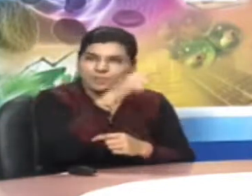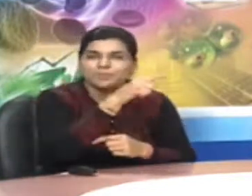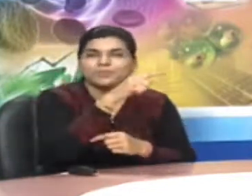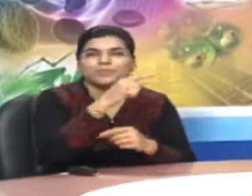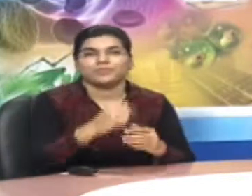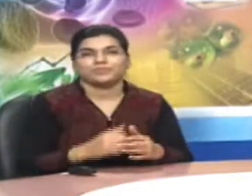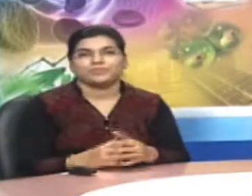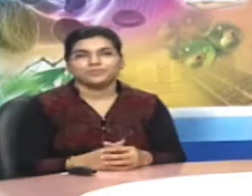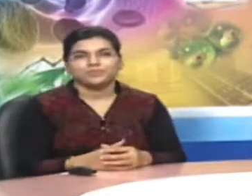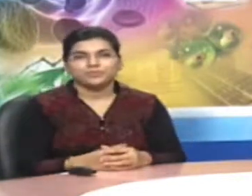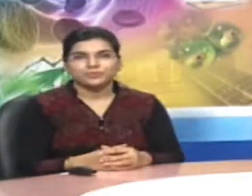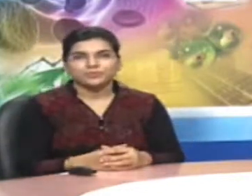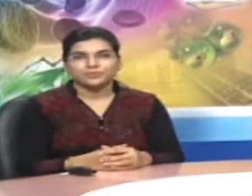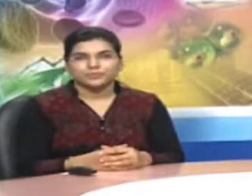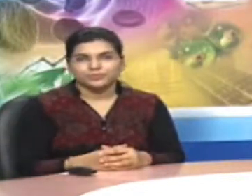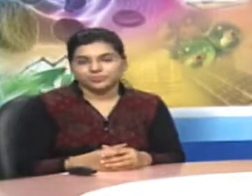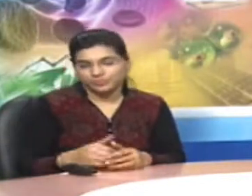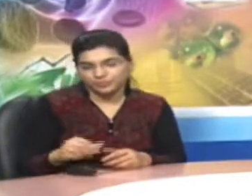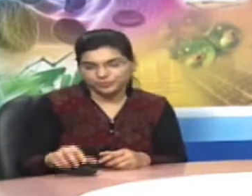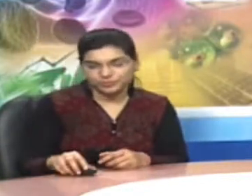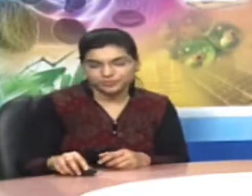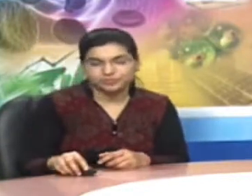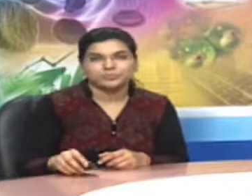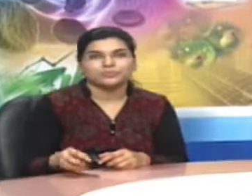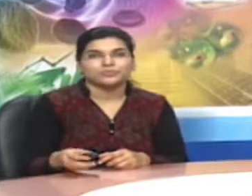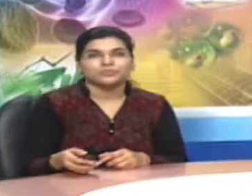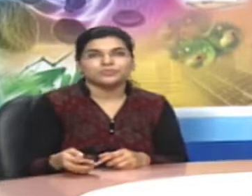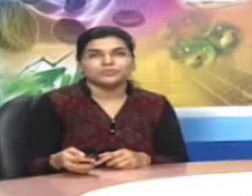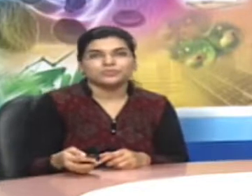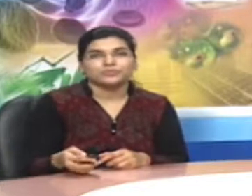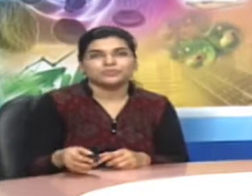Make it sentence case and other things.